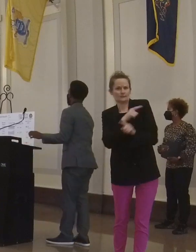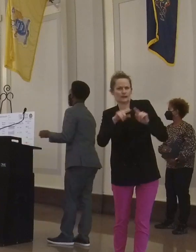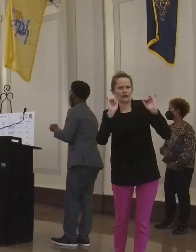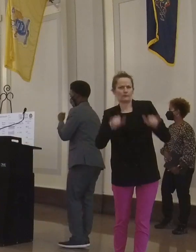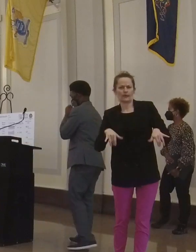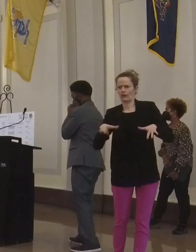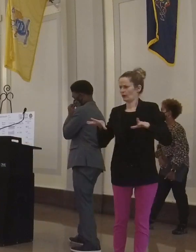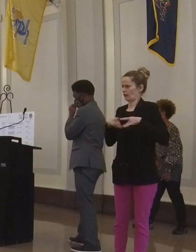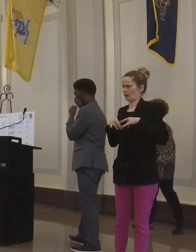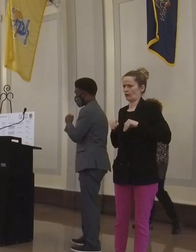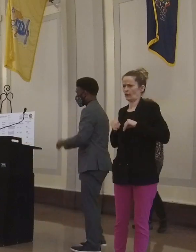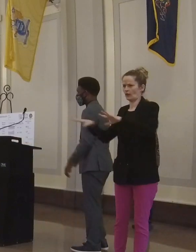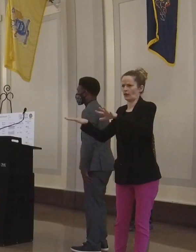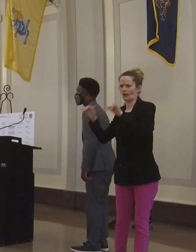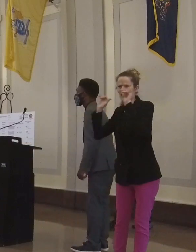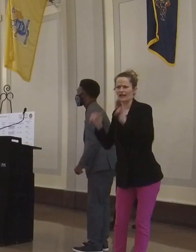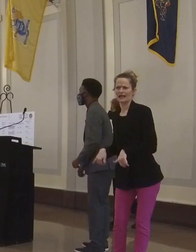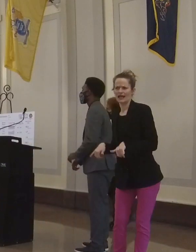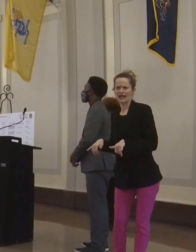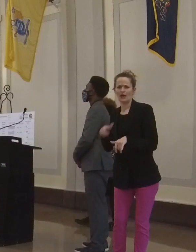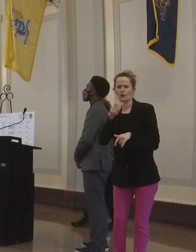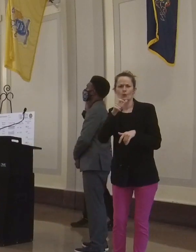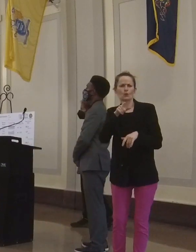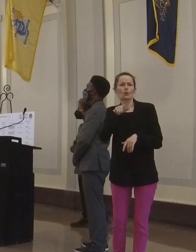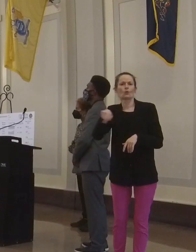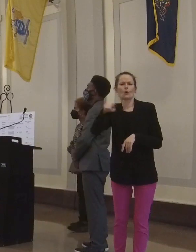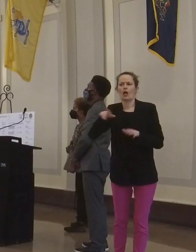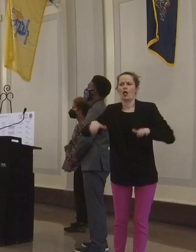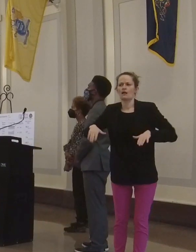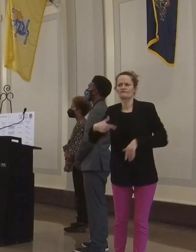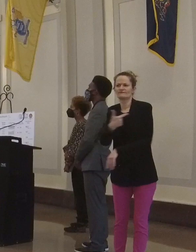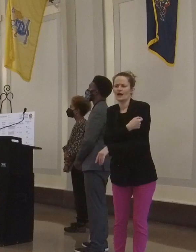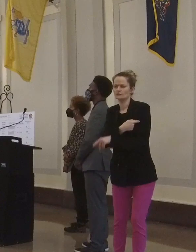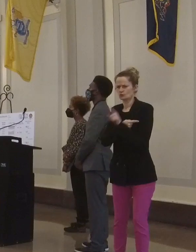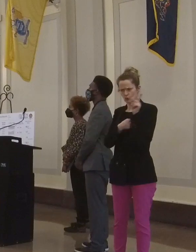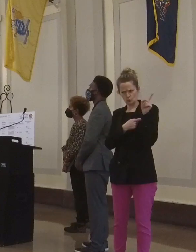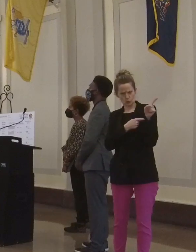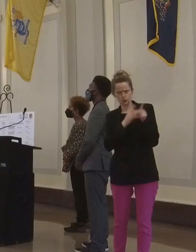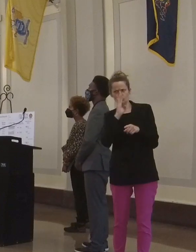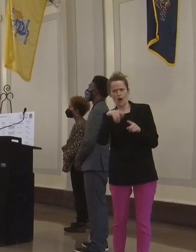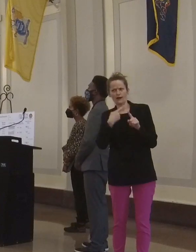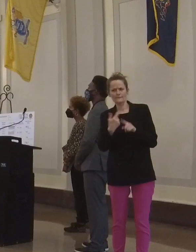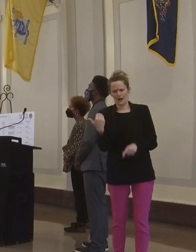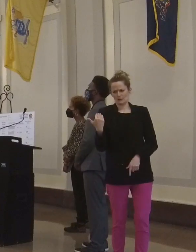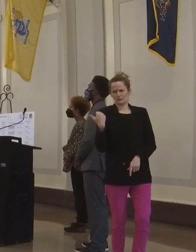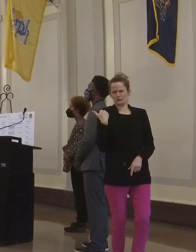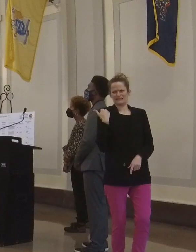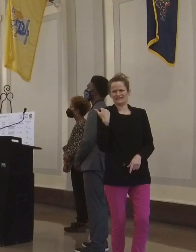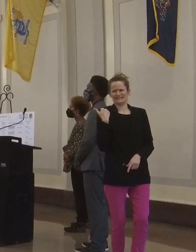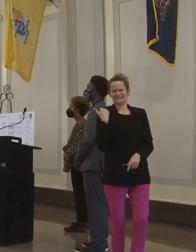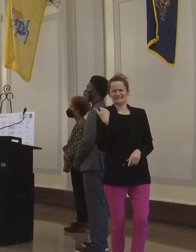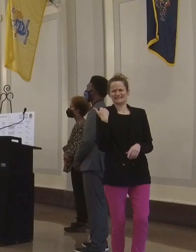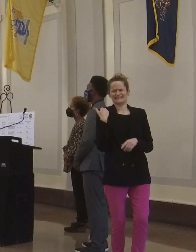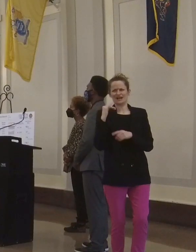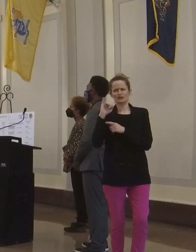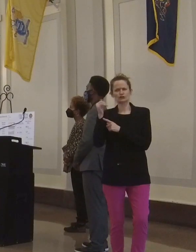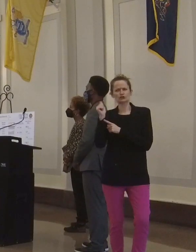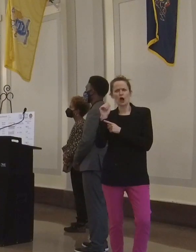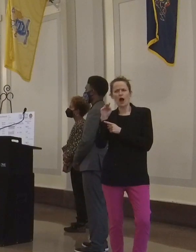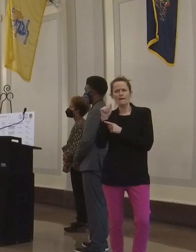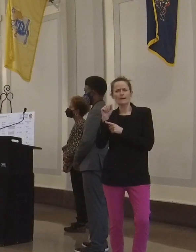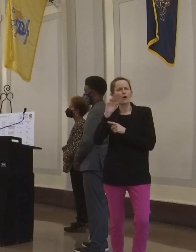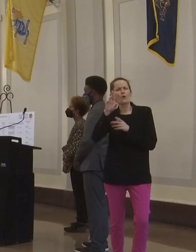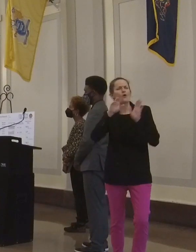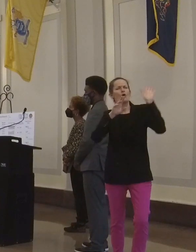unvaccinated people. Are you referring to that recent piece in JAMA, or is there some other research or data that